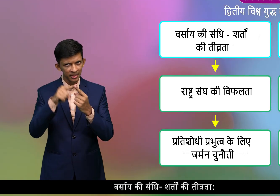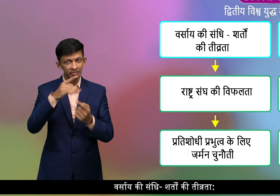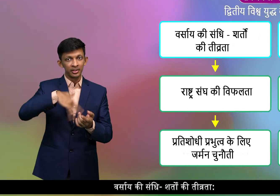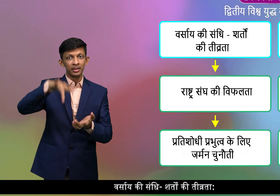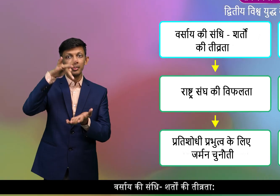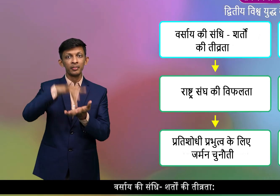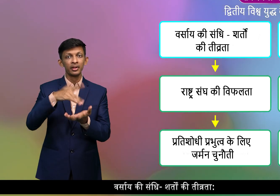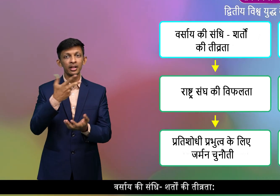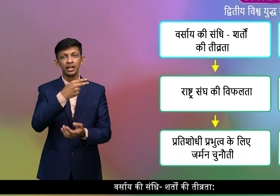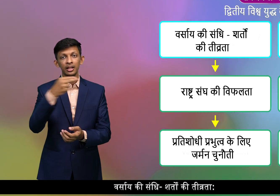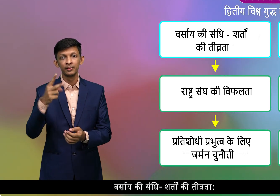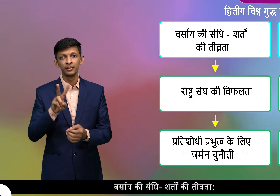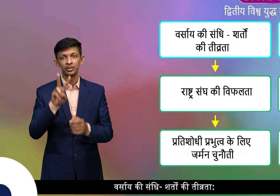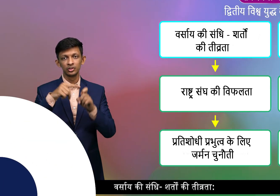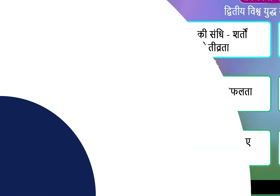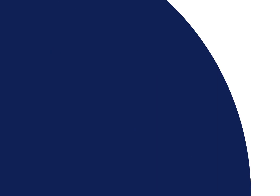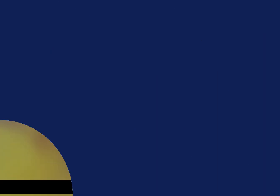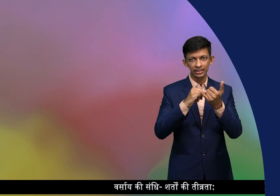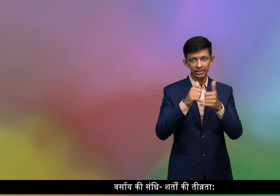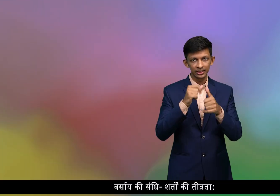The Treaty of Versailles.